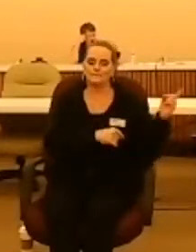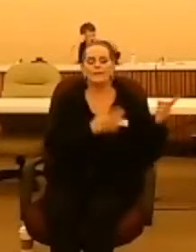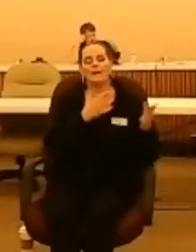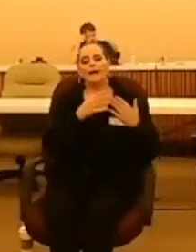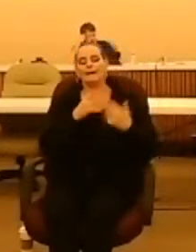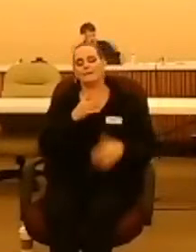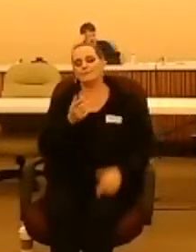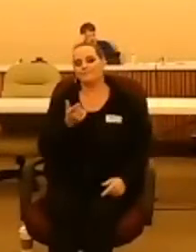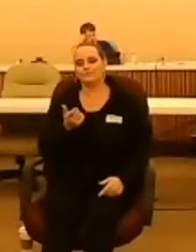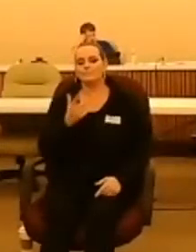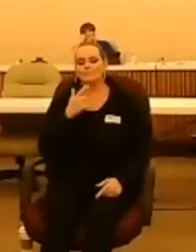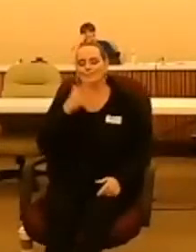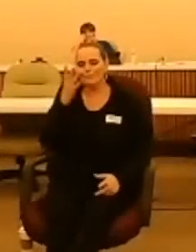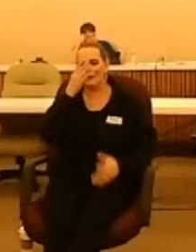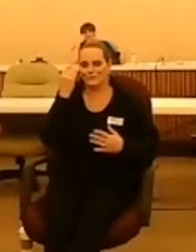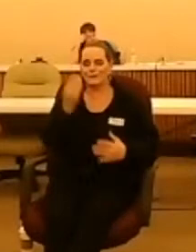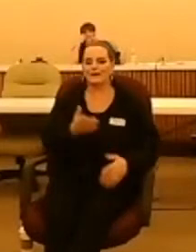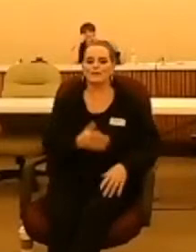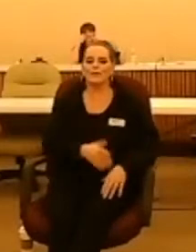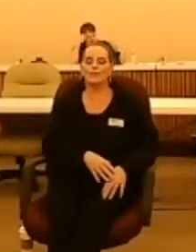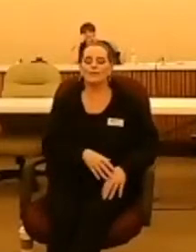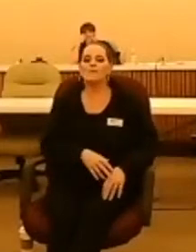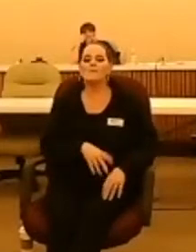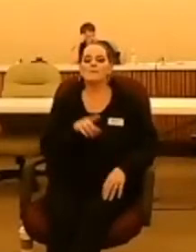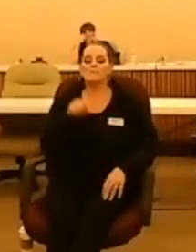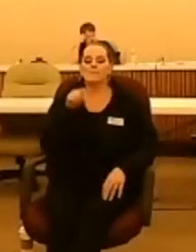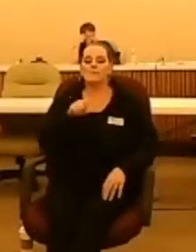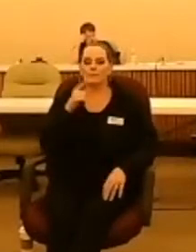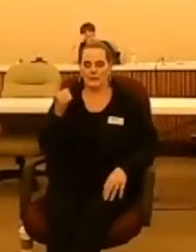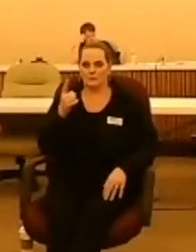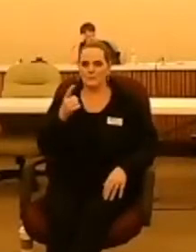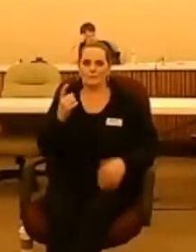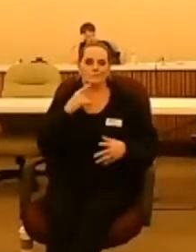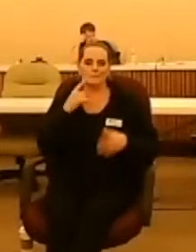I'll just note that again, this was something we put